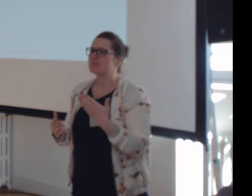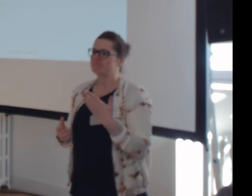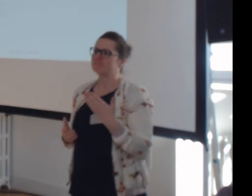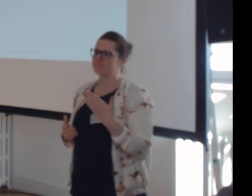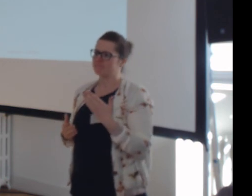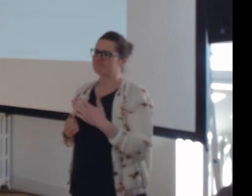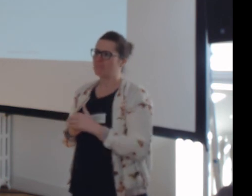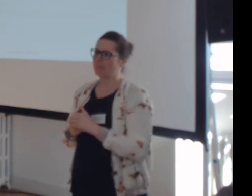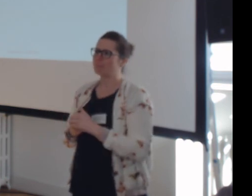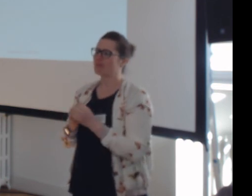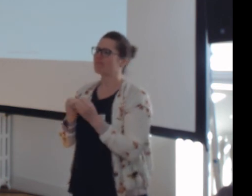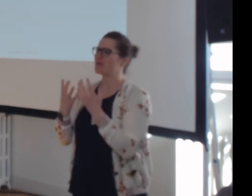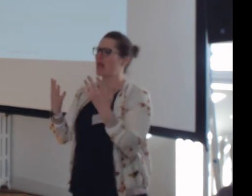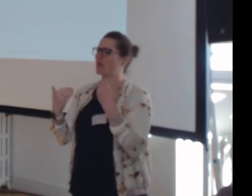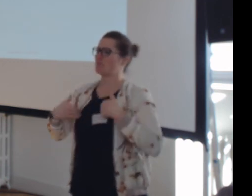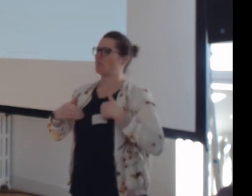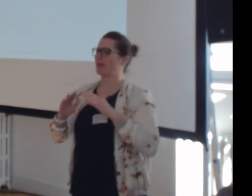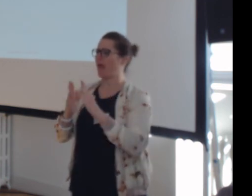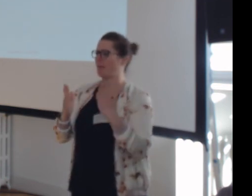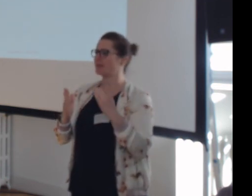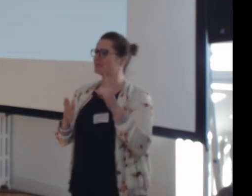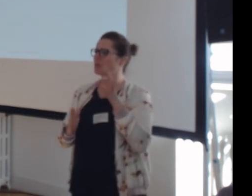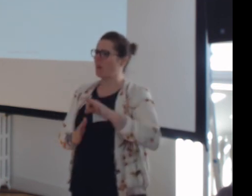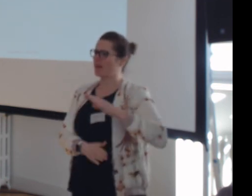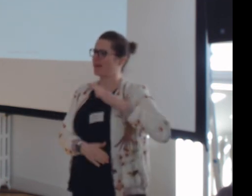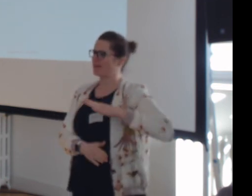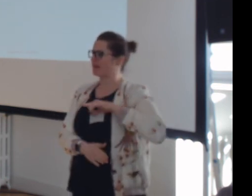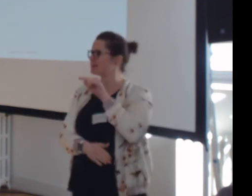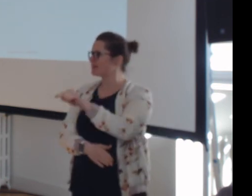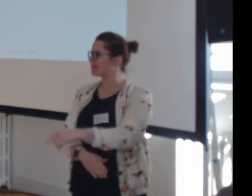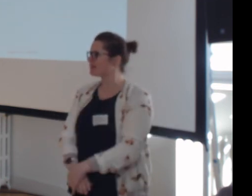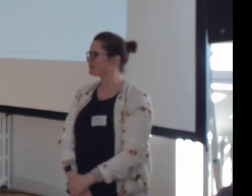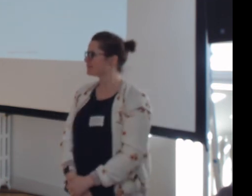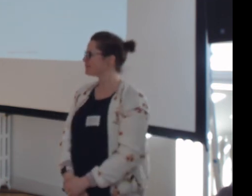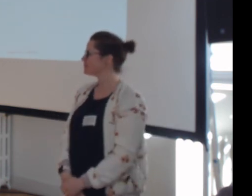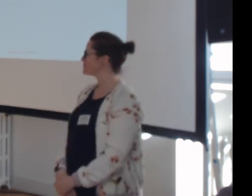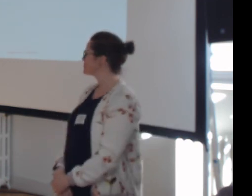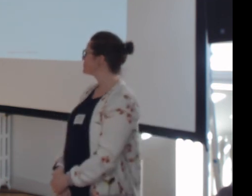have the interest of many public libraries and scholars.